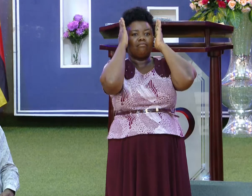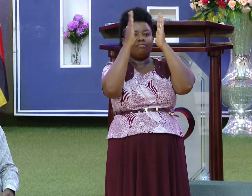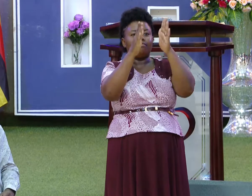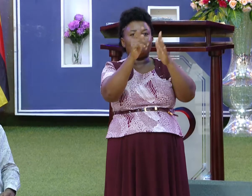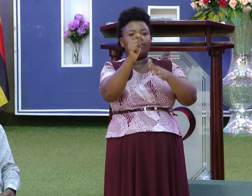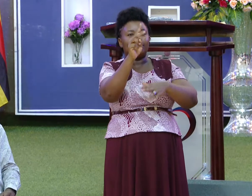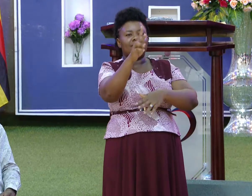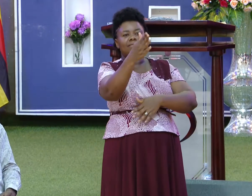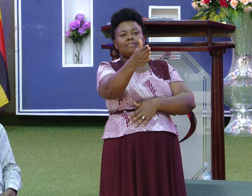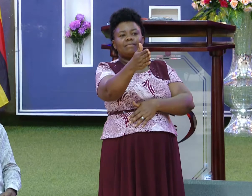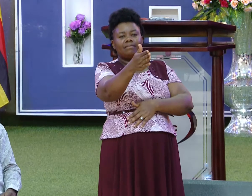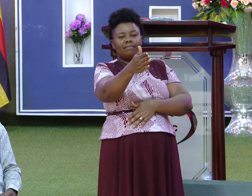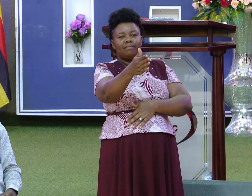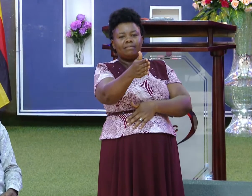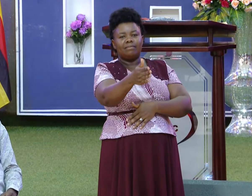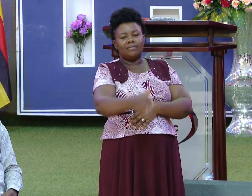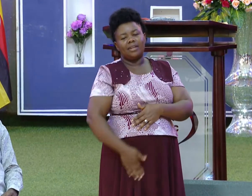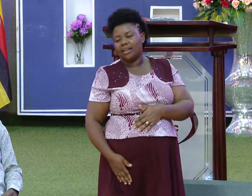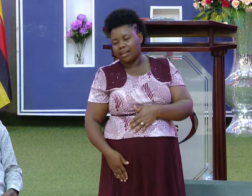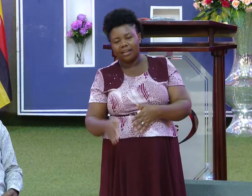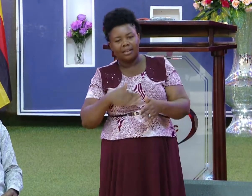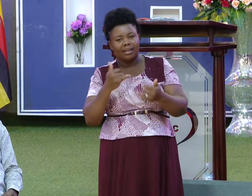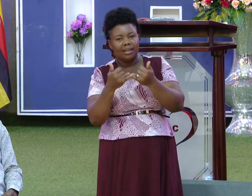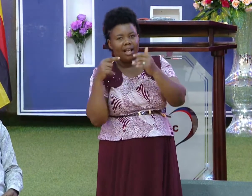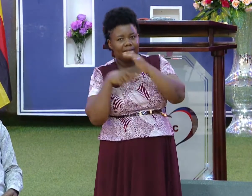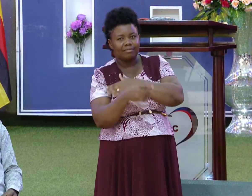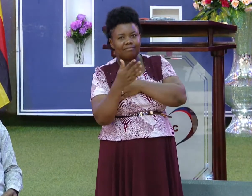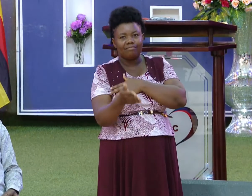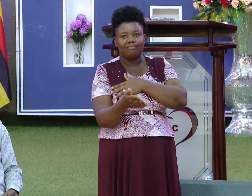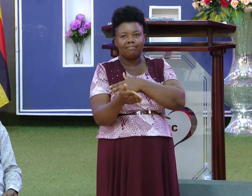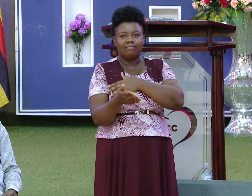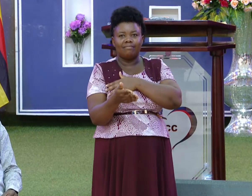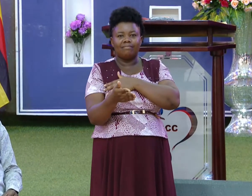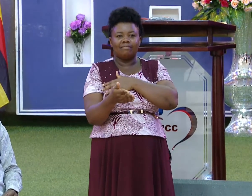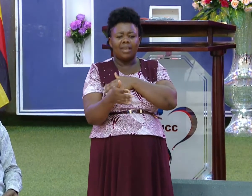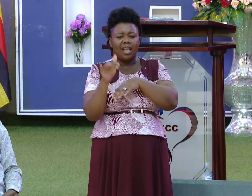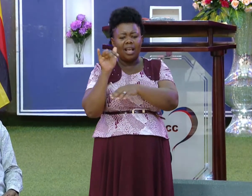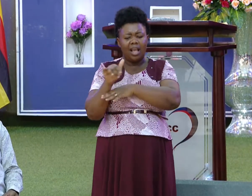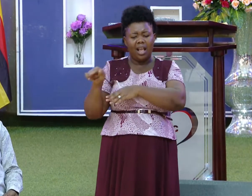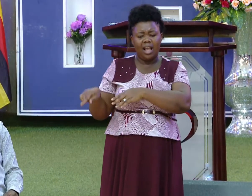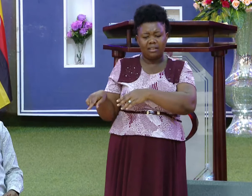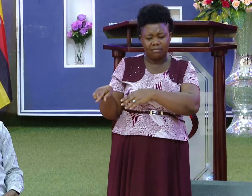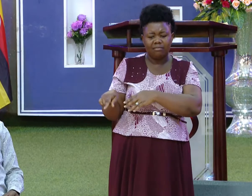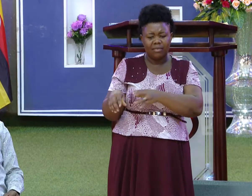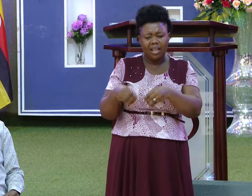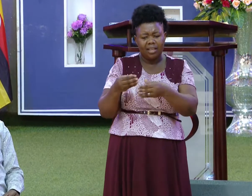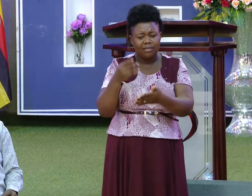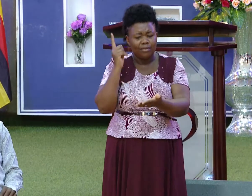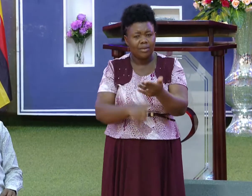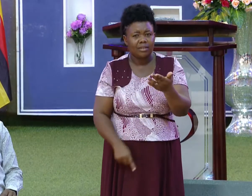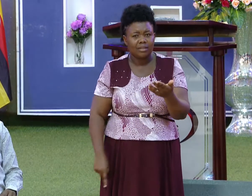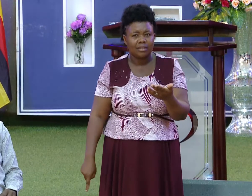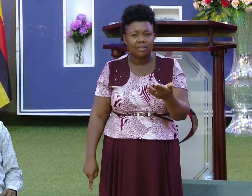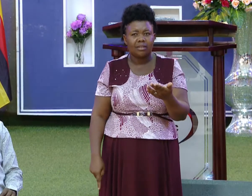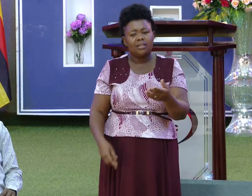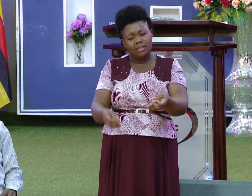And my eyes go to the TV. And my wife came in. She asked me, what should I